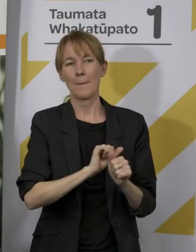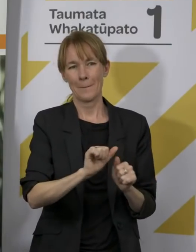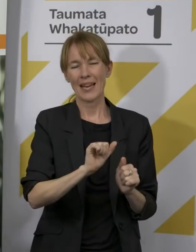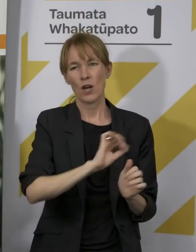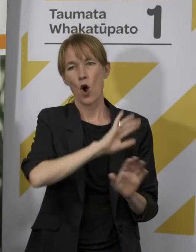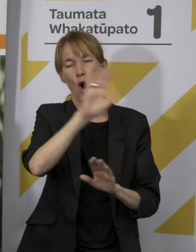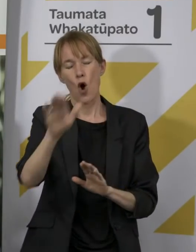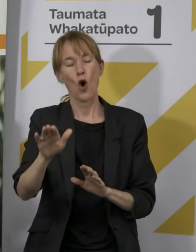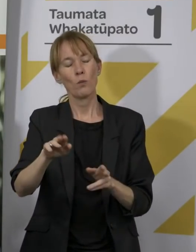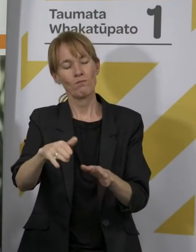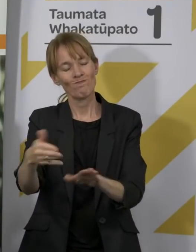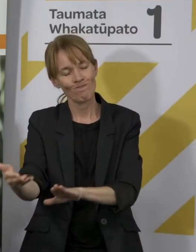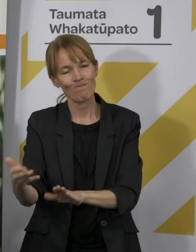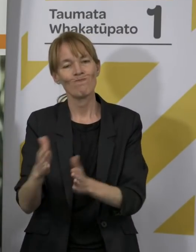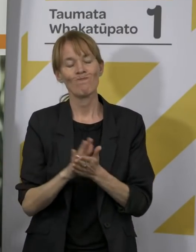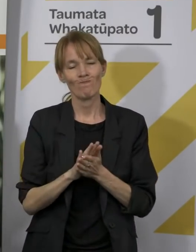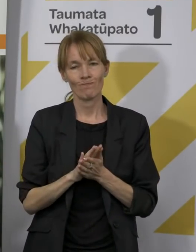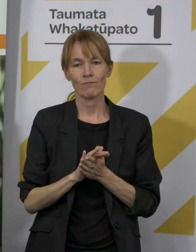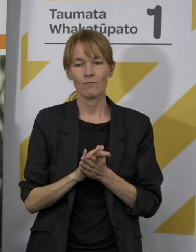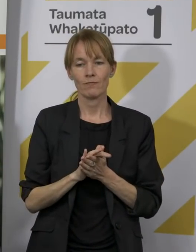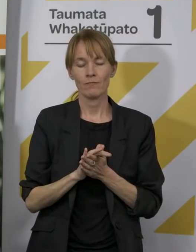they